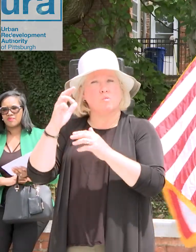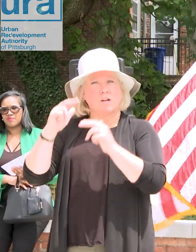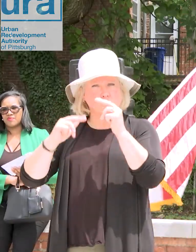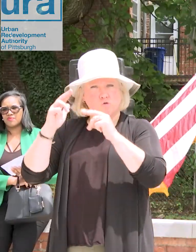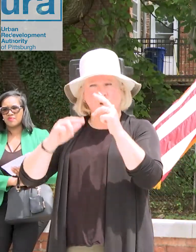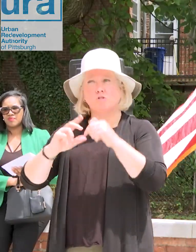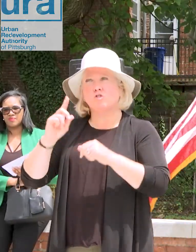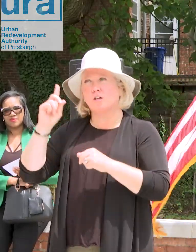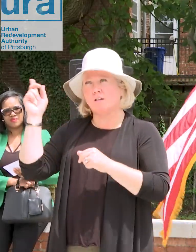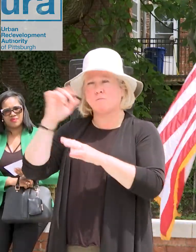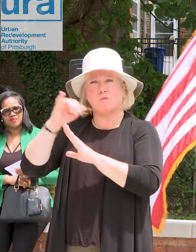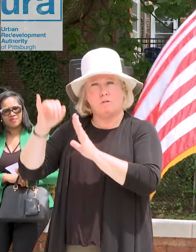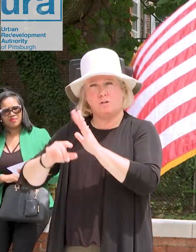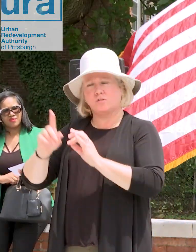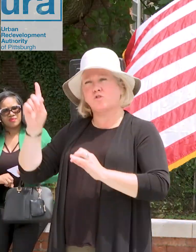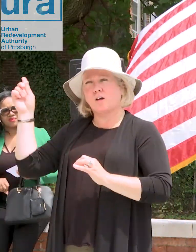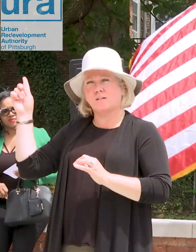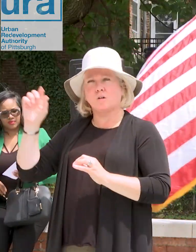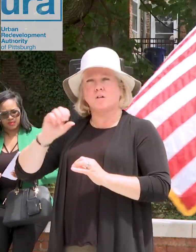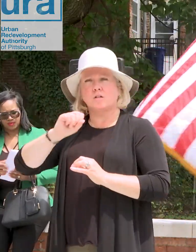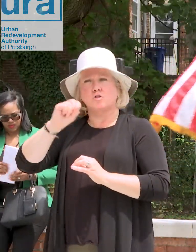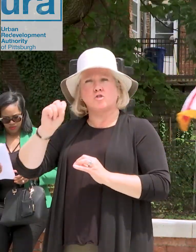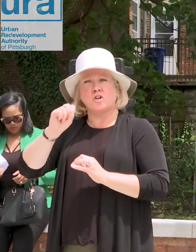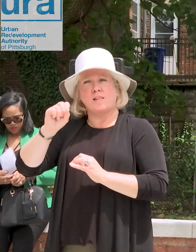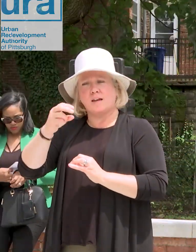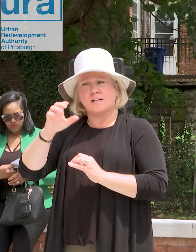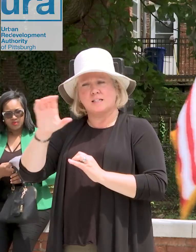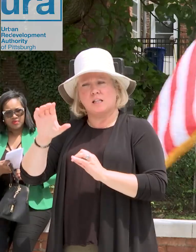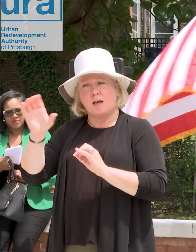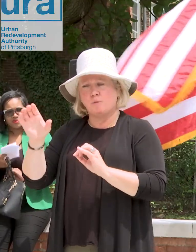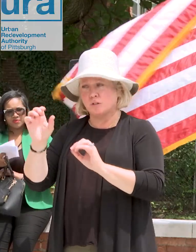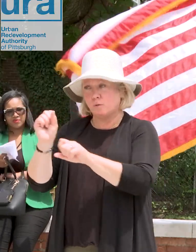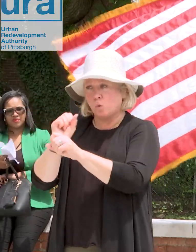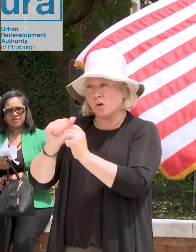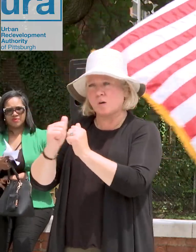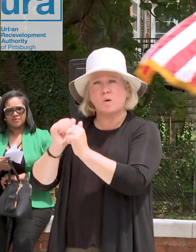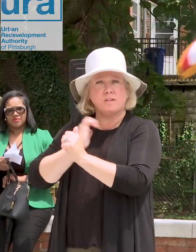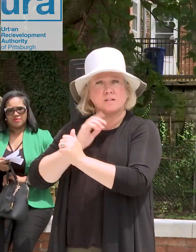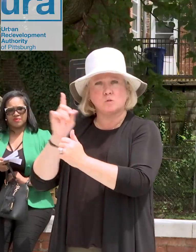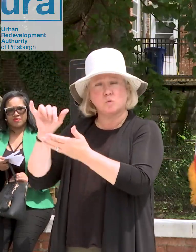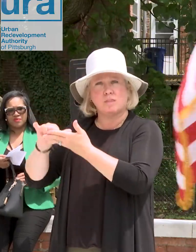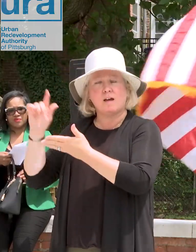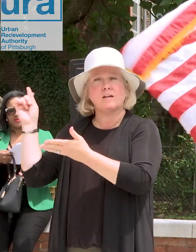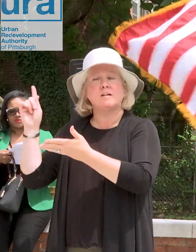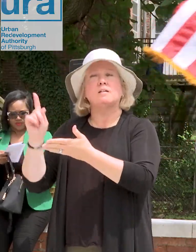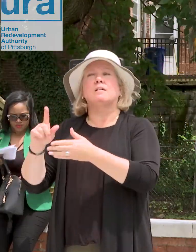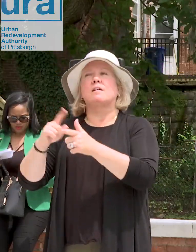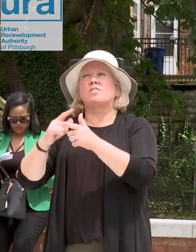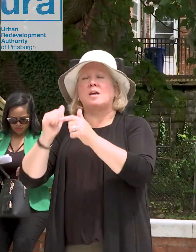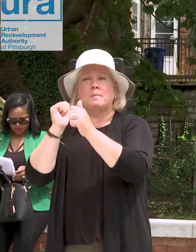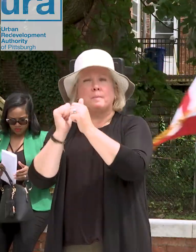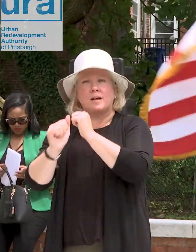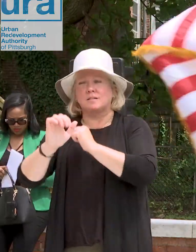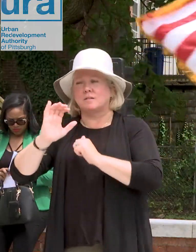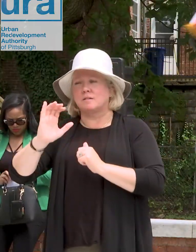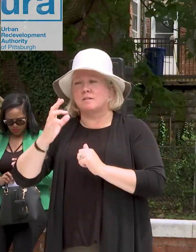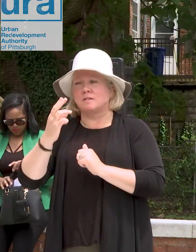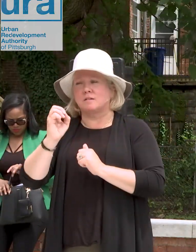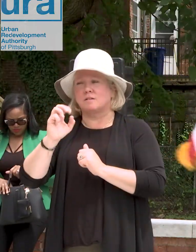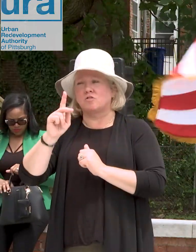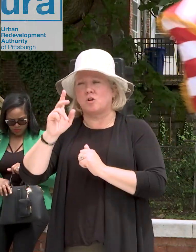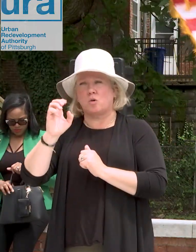that we were working on with the Schenley Heights Collaborative. From there, we're going to go up past Cherokee Street, which is